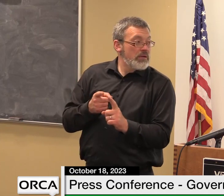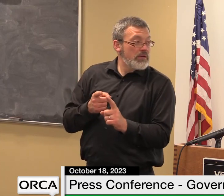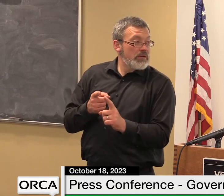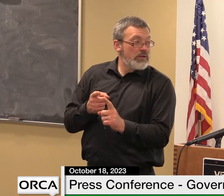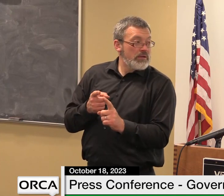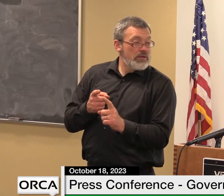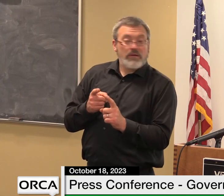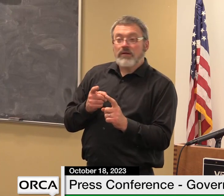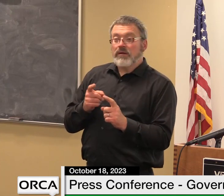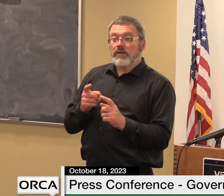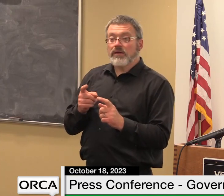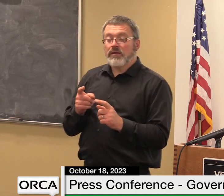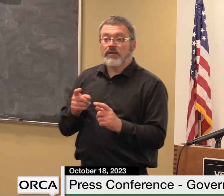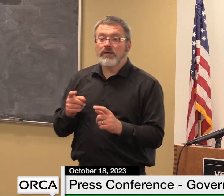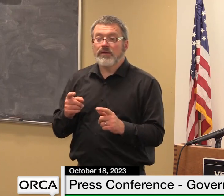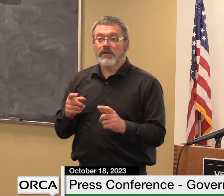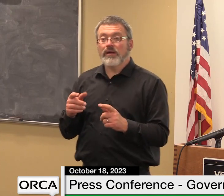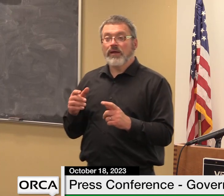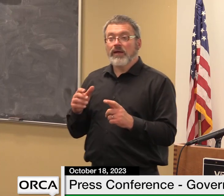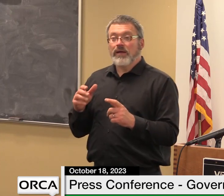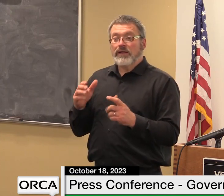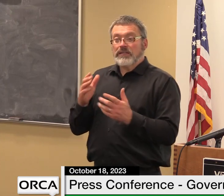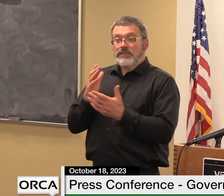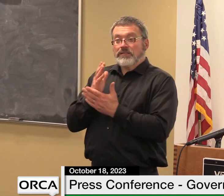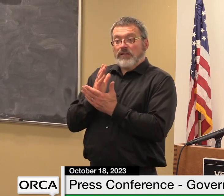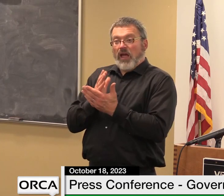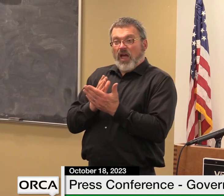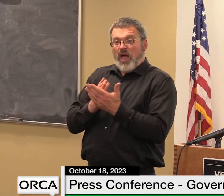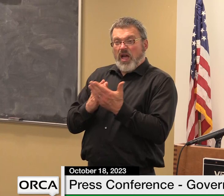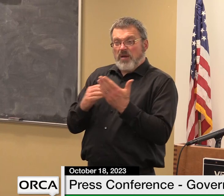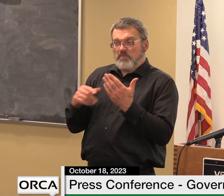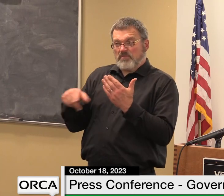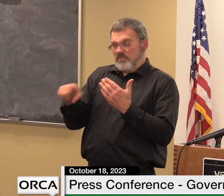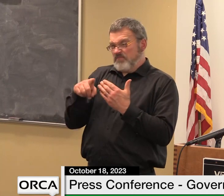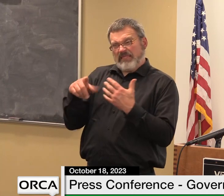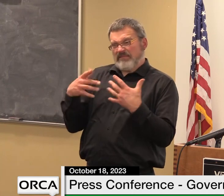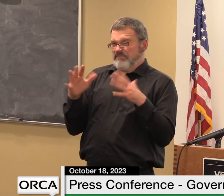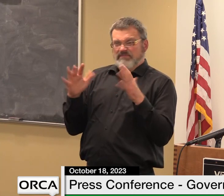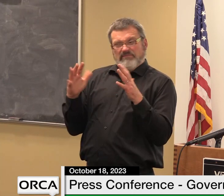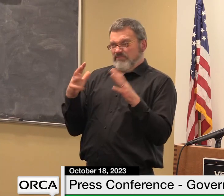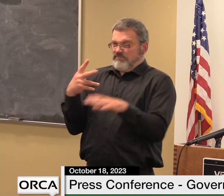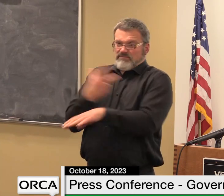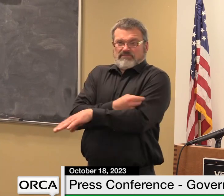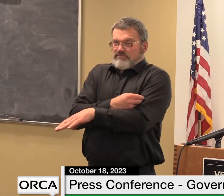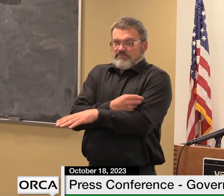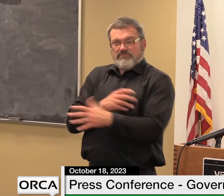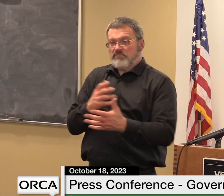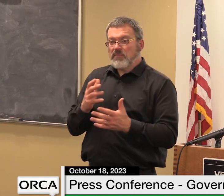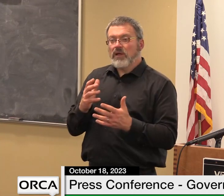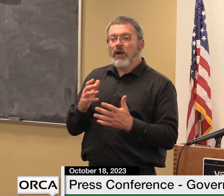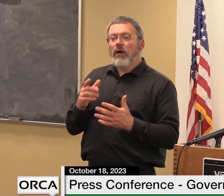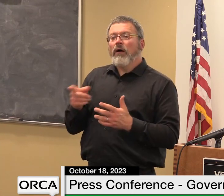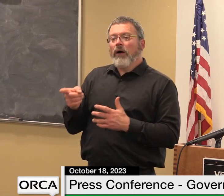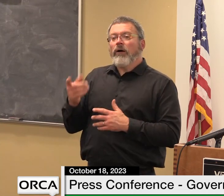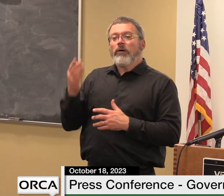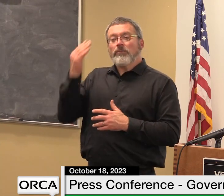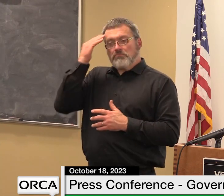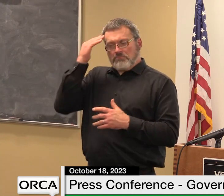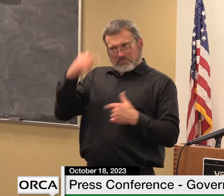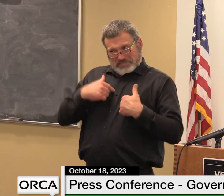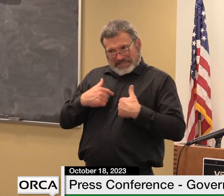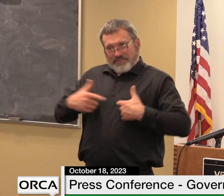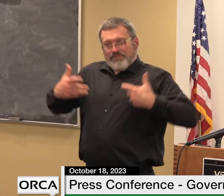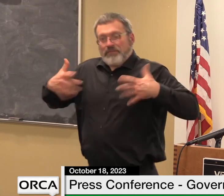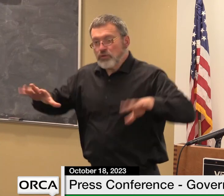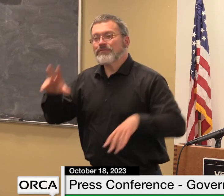the lack of interest in some respects of being vaccinated for COVID. As you know, I had mine,